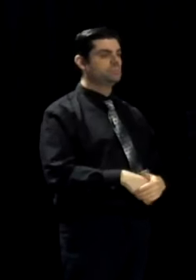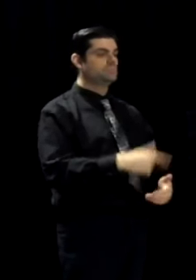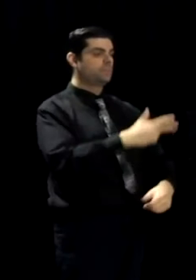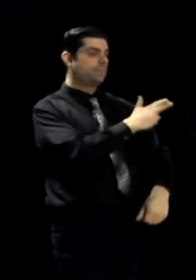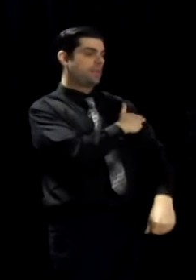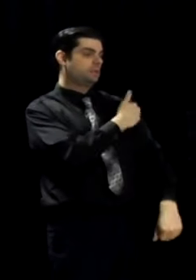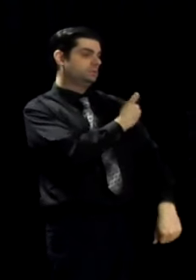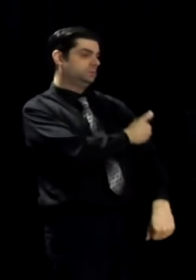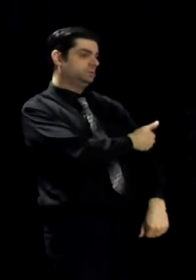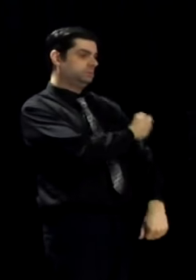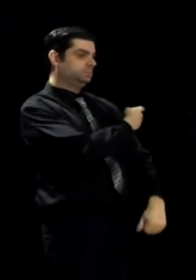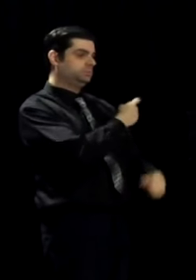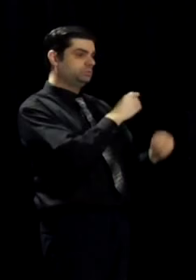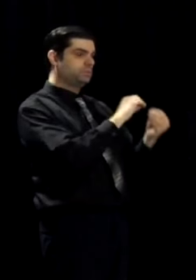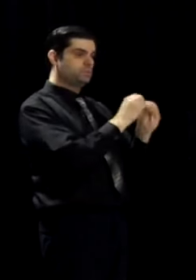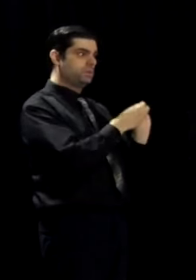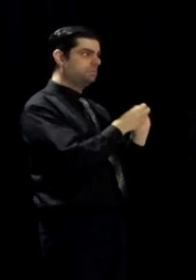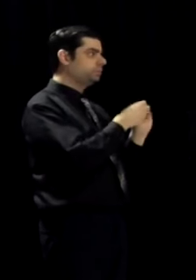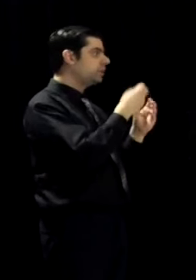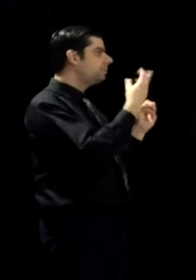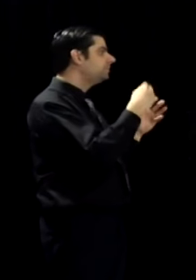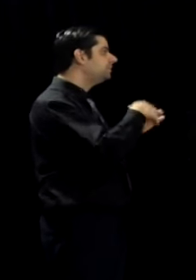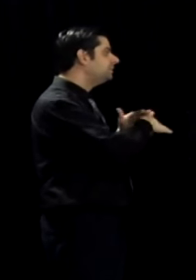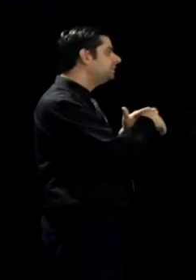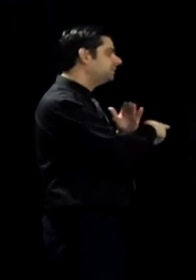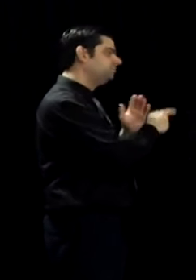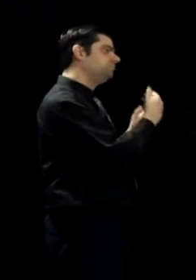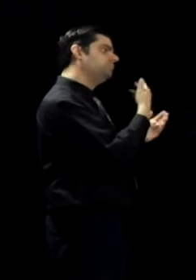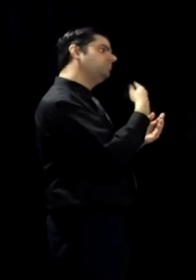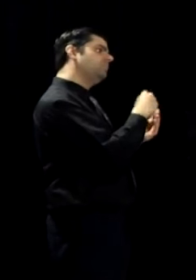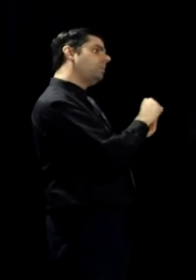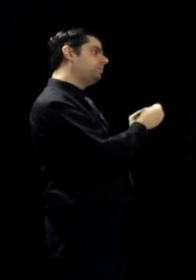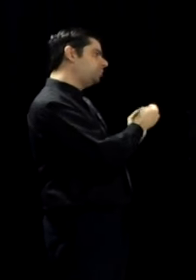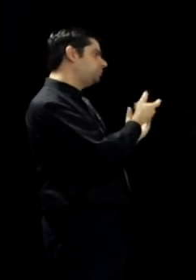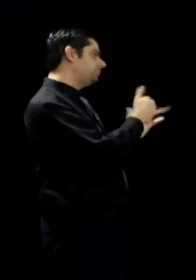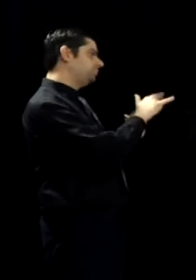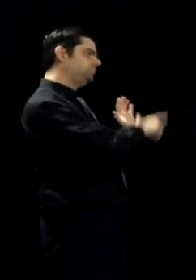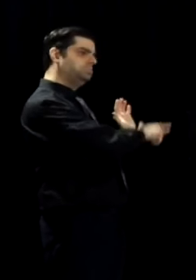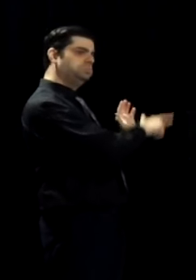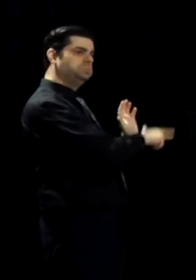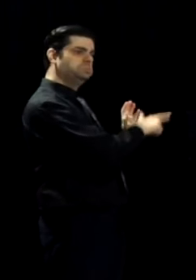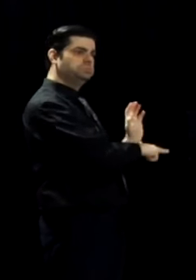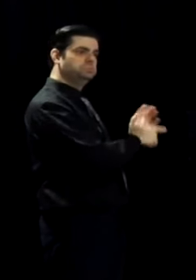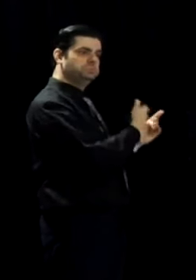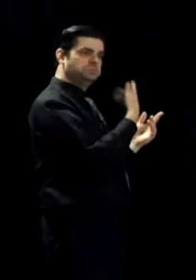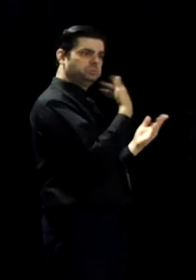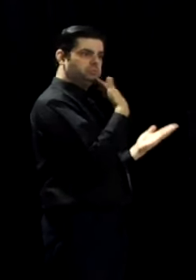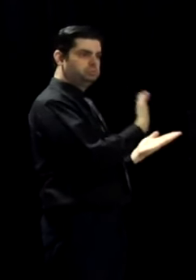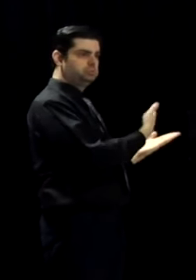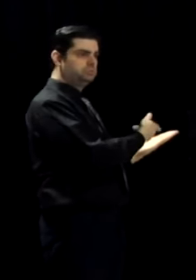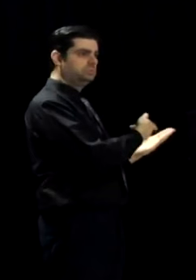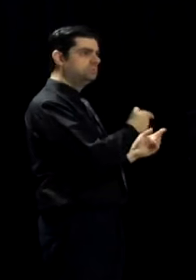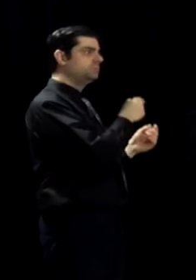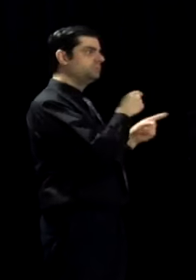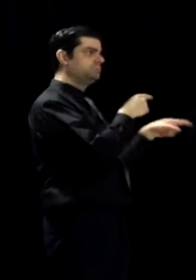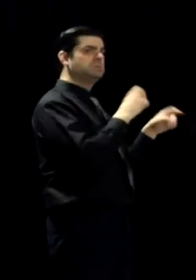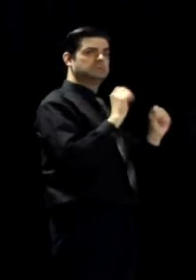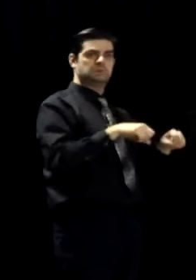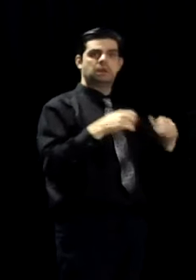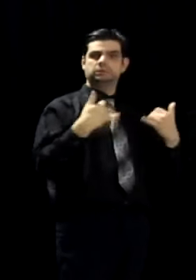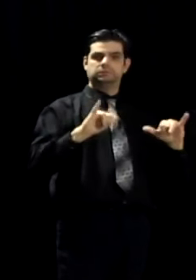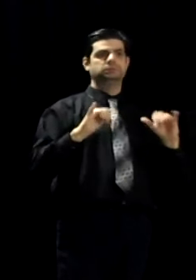capacity is fantastic. Our ability to track down and trace the virus is probably better than any other